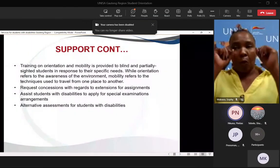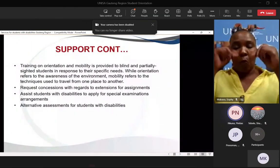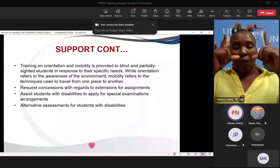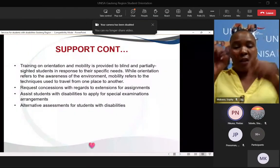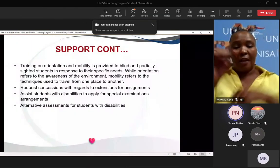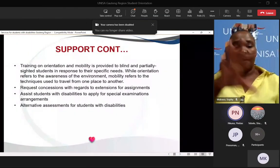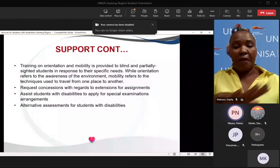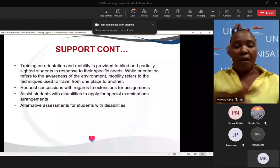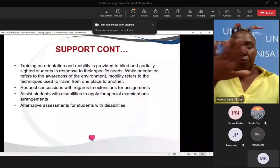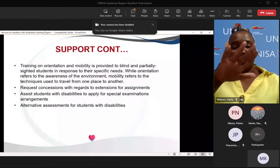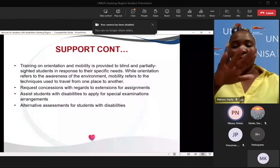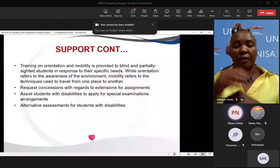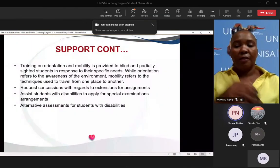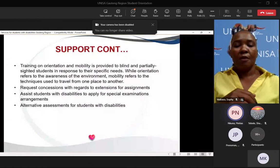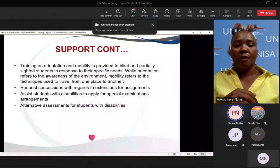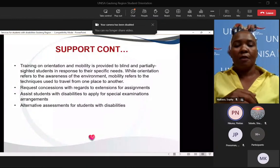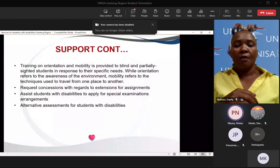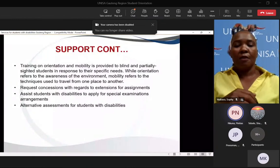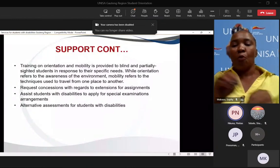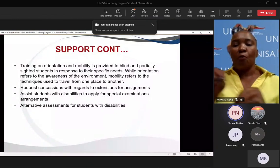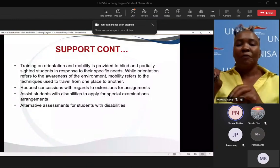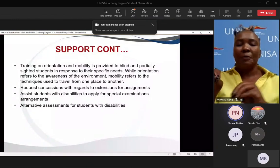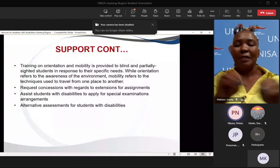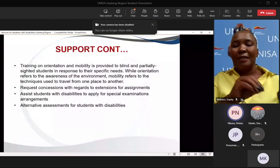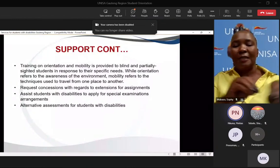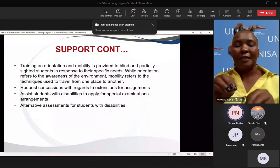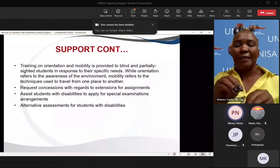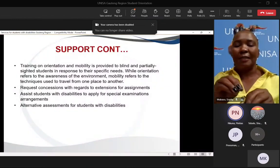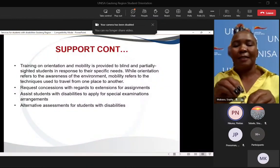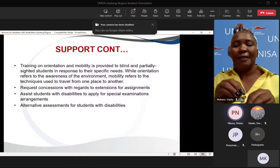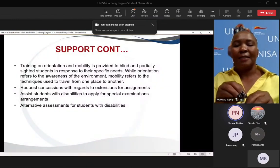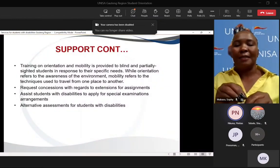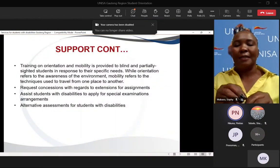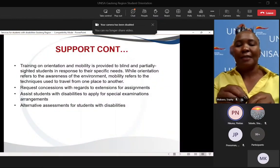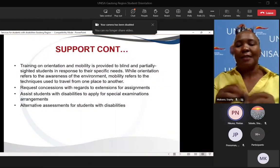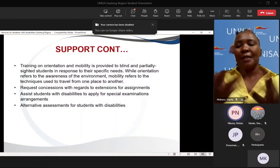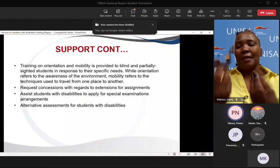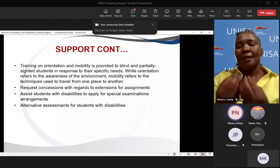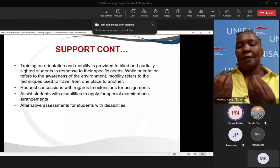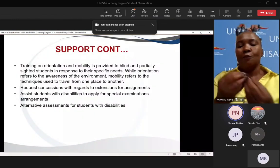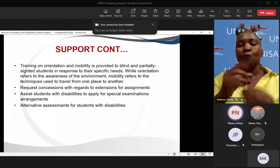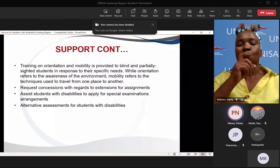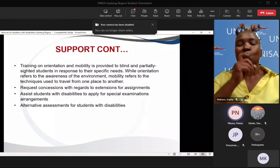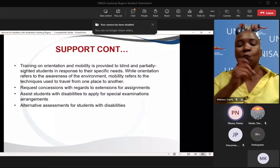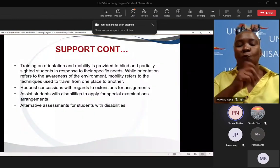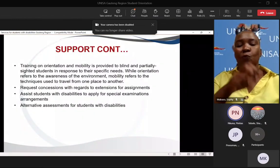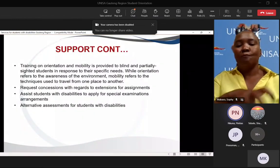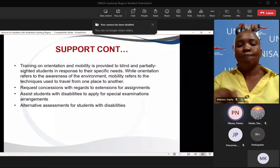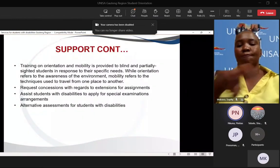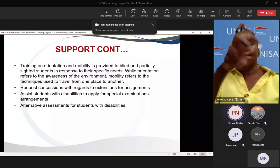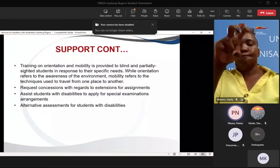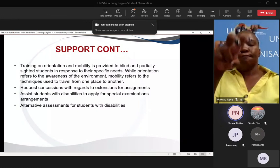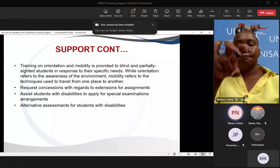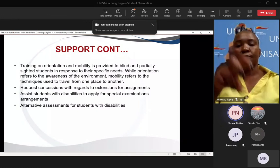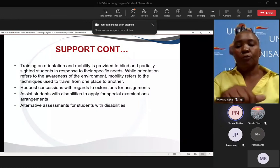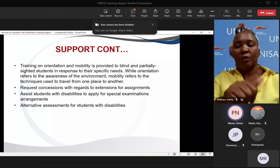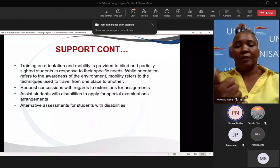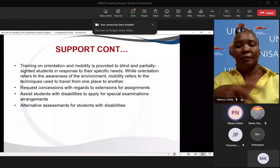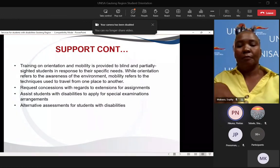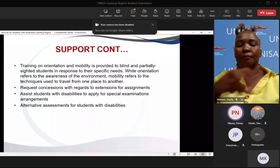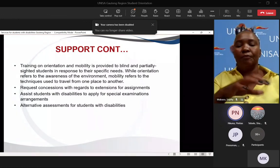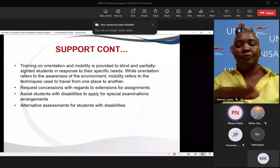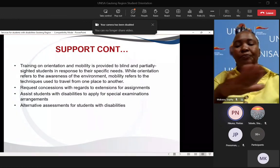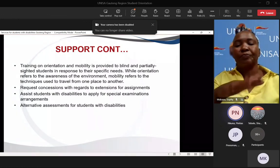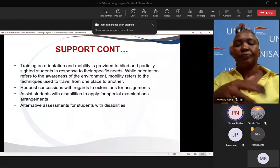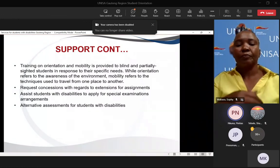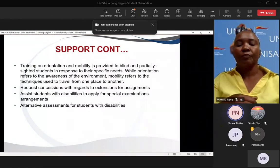of the environment Mobility refers to the techniques used to travel from one place to another and from